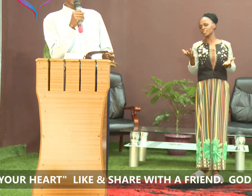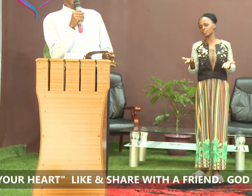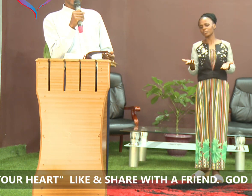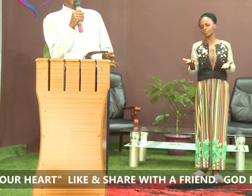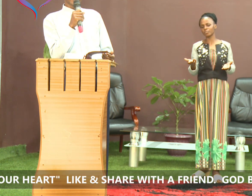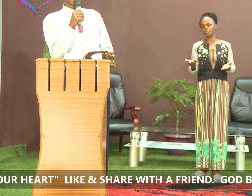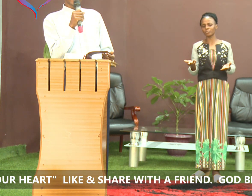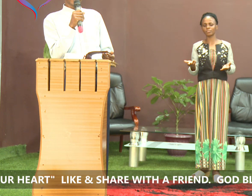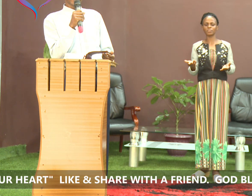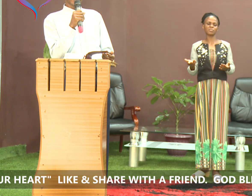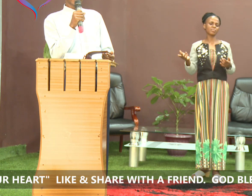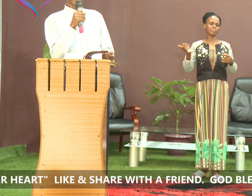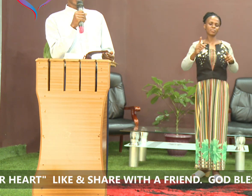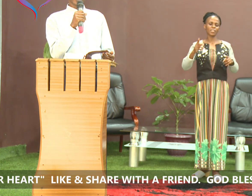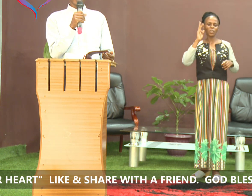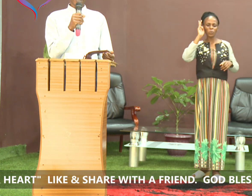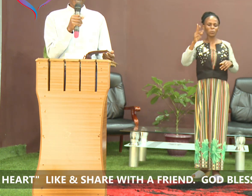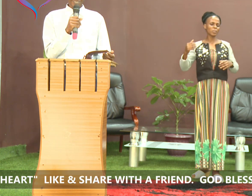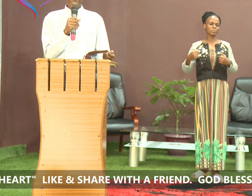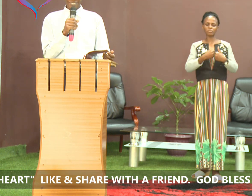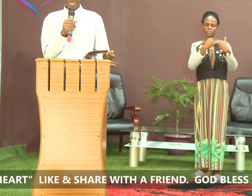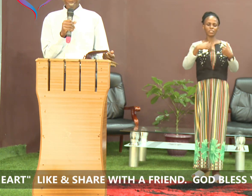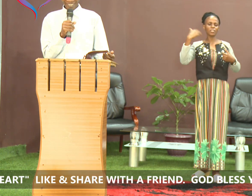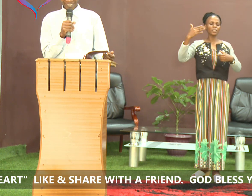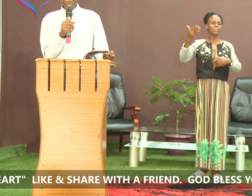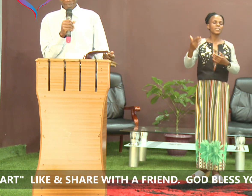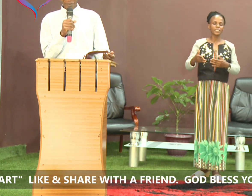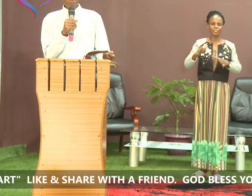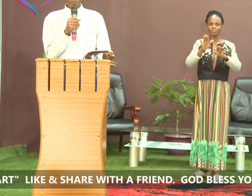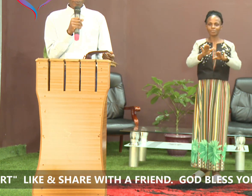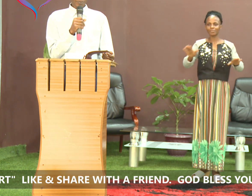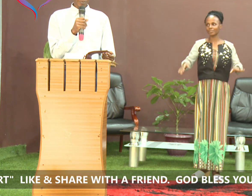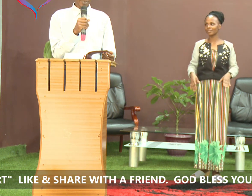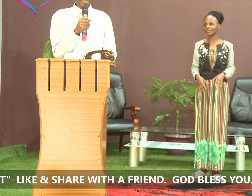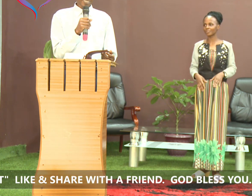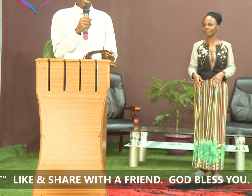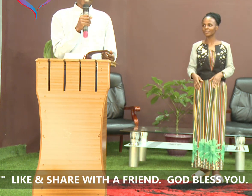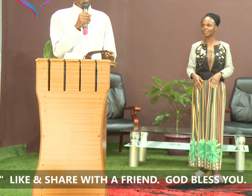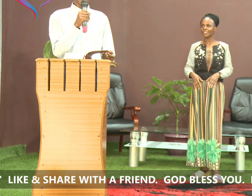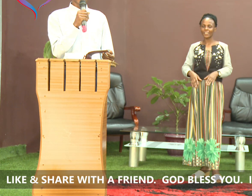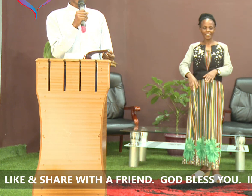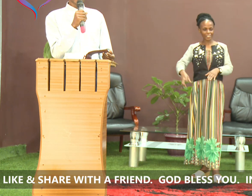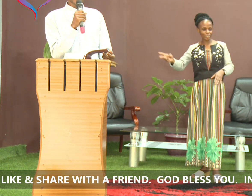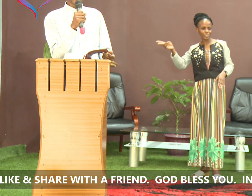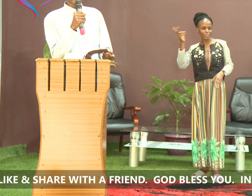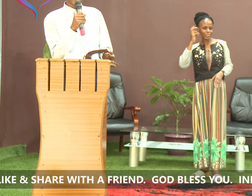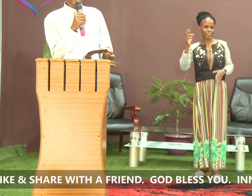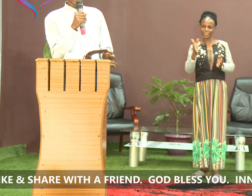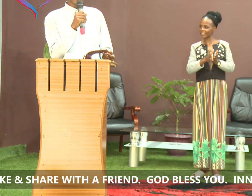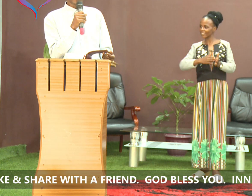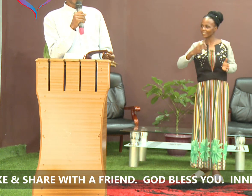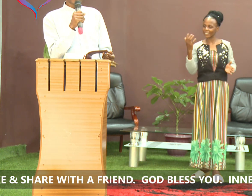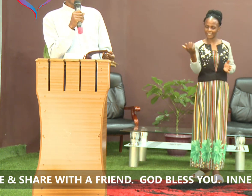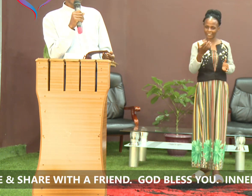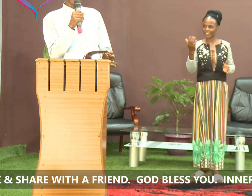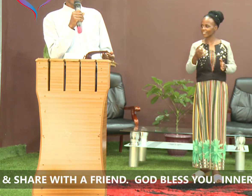bana azikona. Ah, gani azikona, gaya bulijozi parkinga, and you're critically analyzing and evaluating, and she doesn't see what you're telling